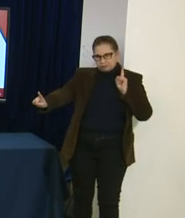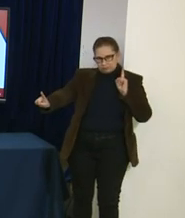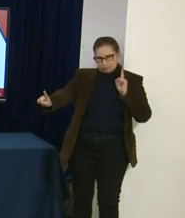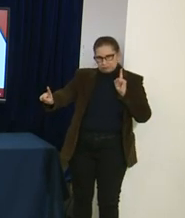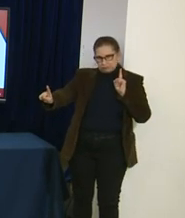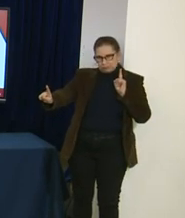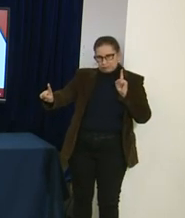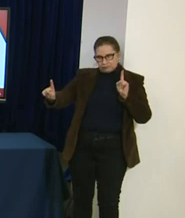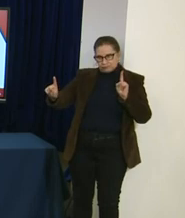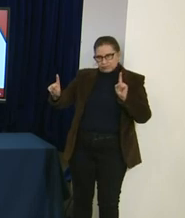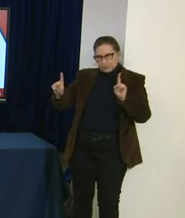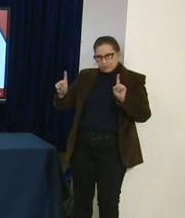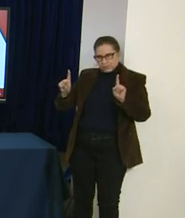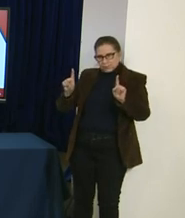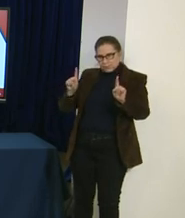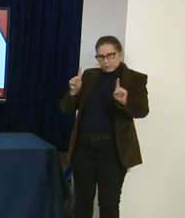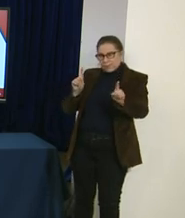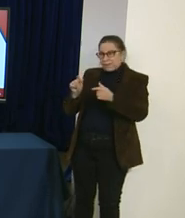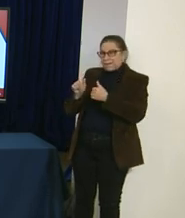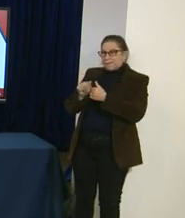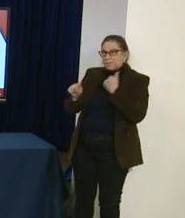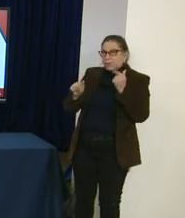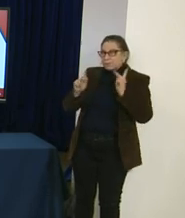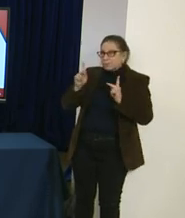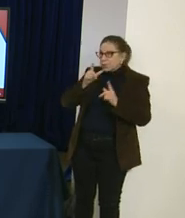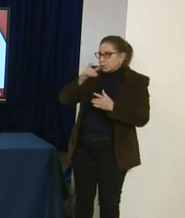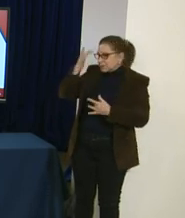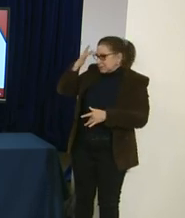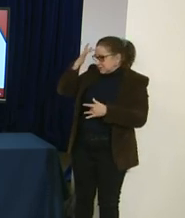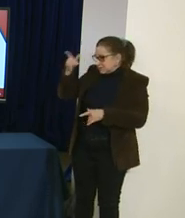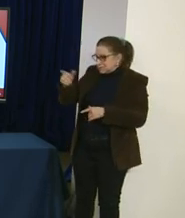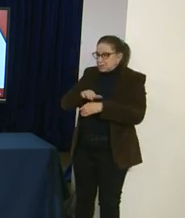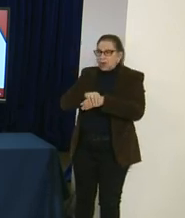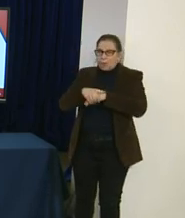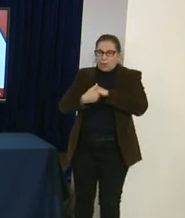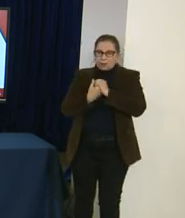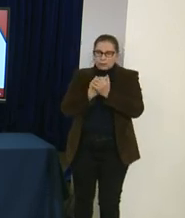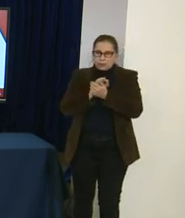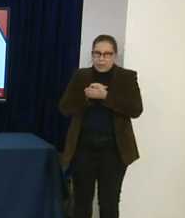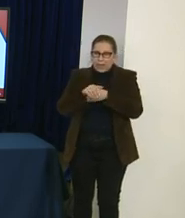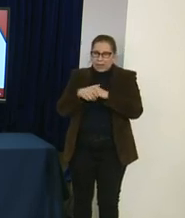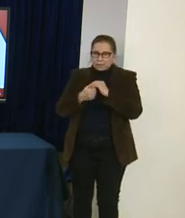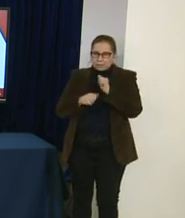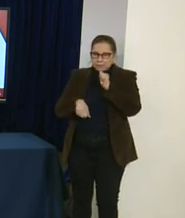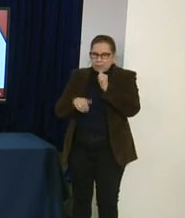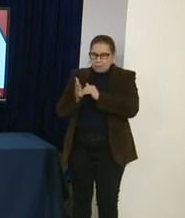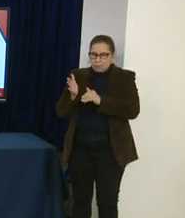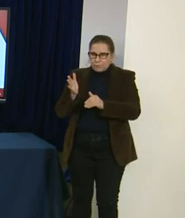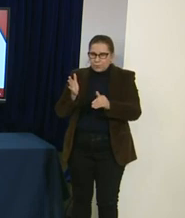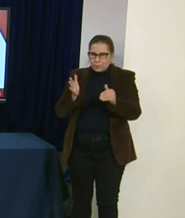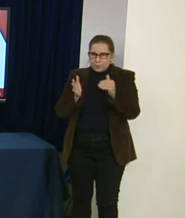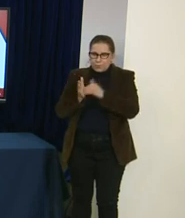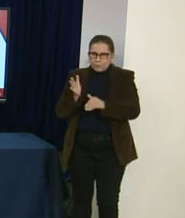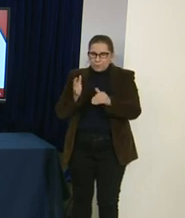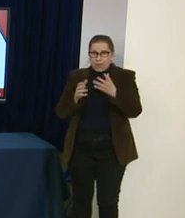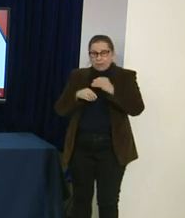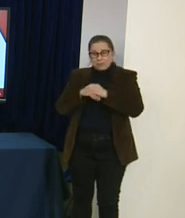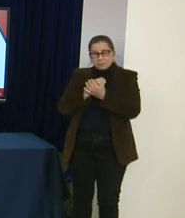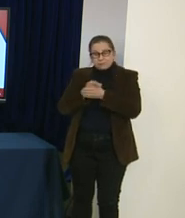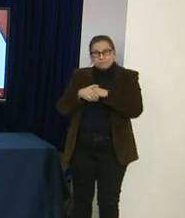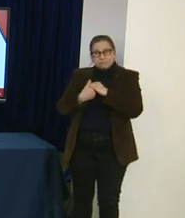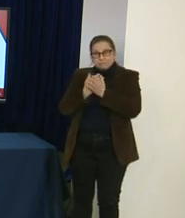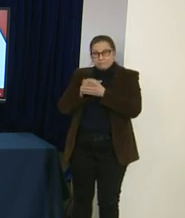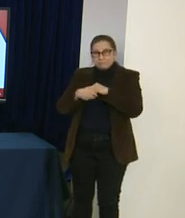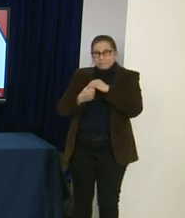away from others who are sick. Wash your hands for at least 20 seconds several times a day. We know that being home alone can lead to social isolation, so